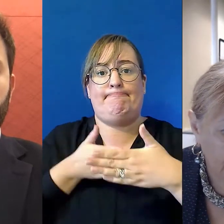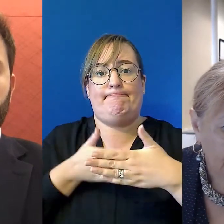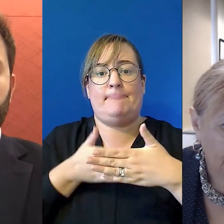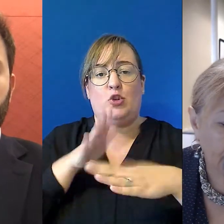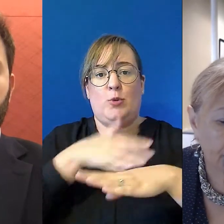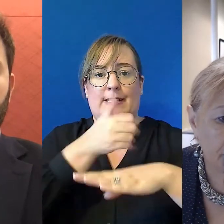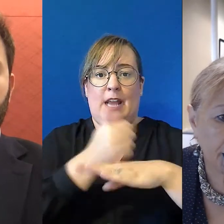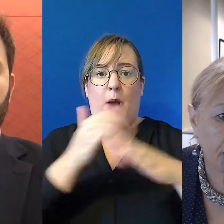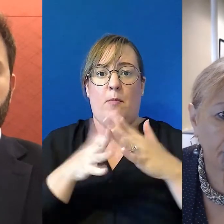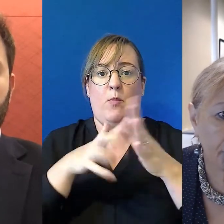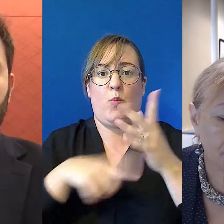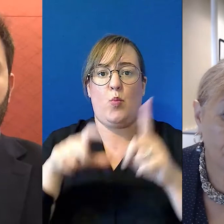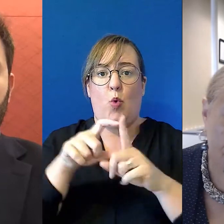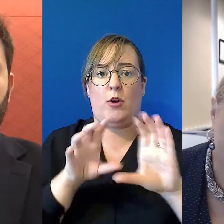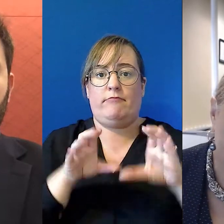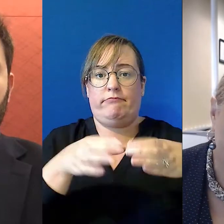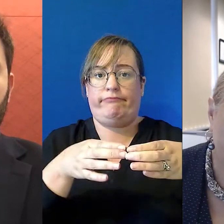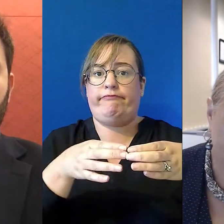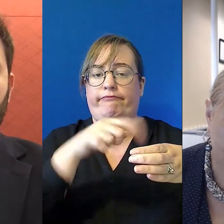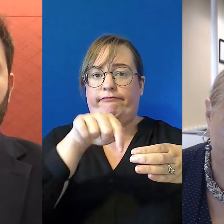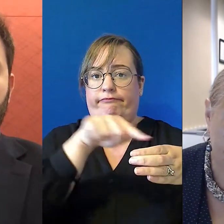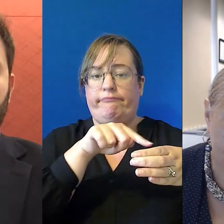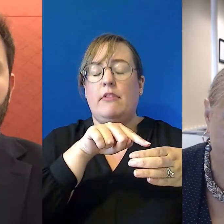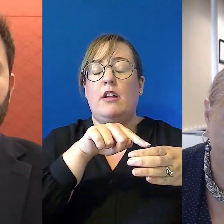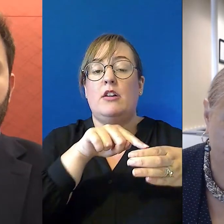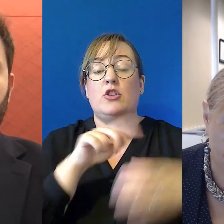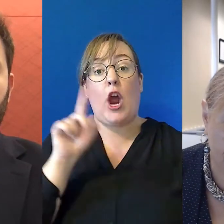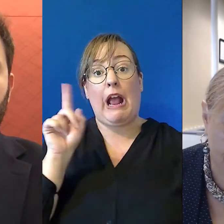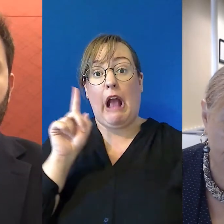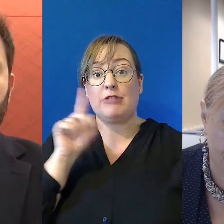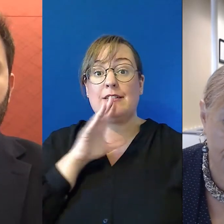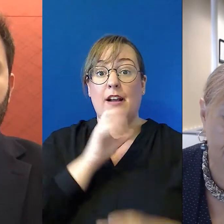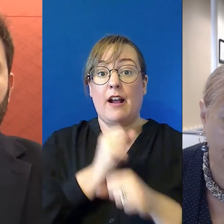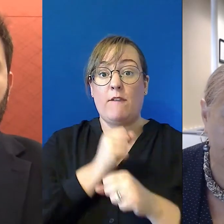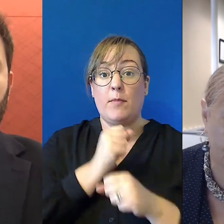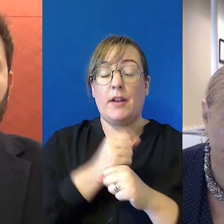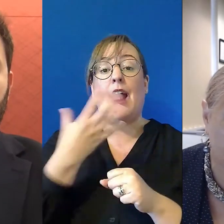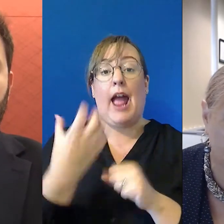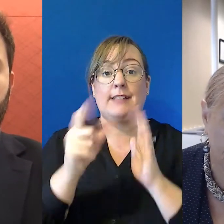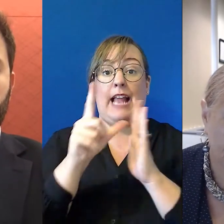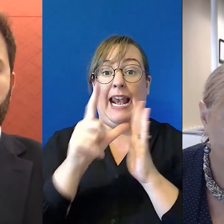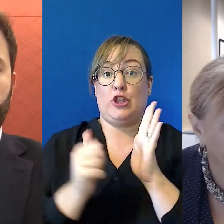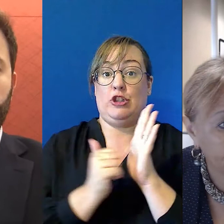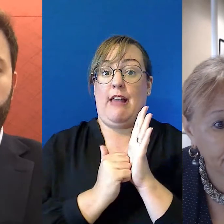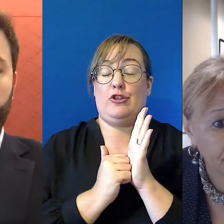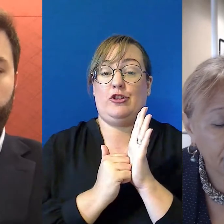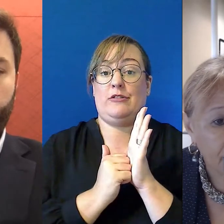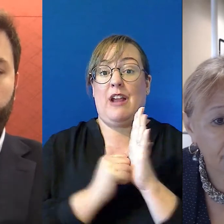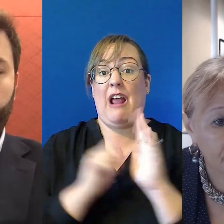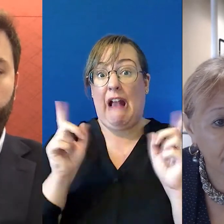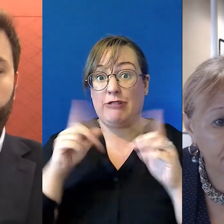ward. And so this government at the moment has introduced legislation currently before